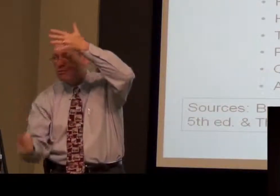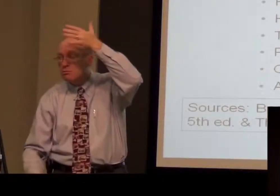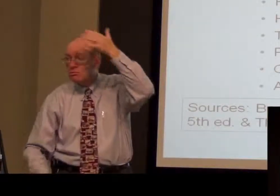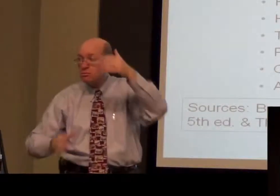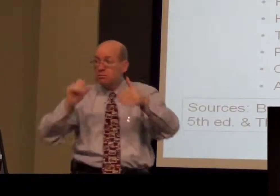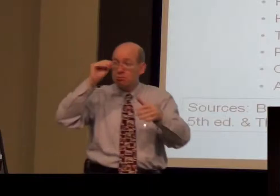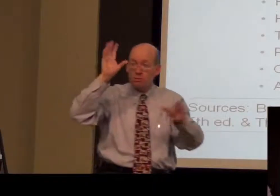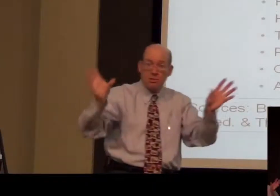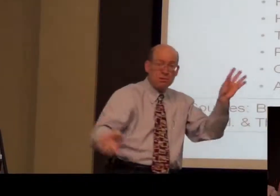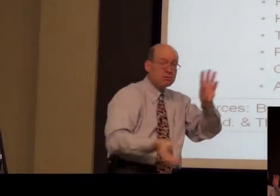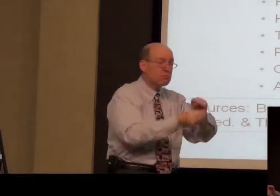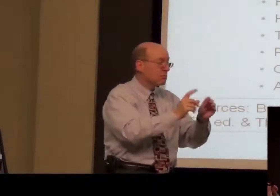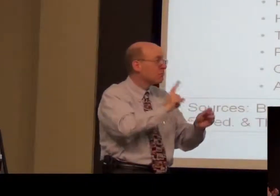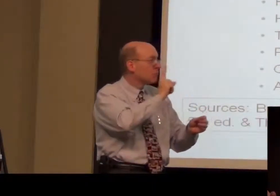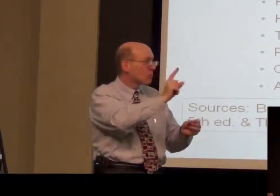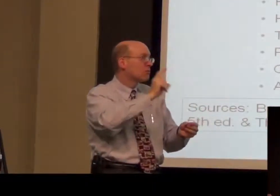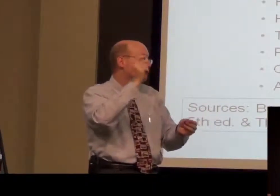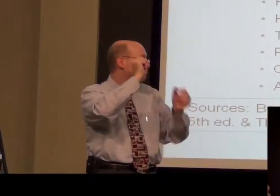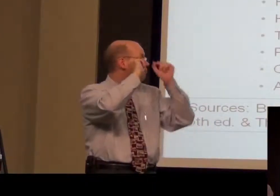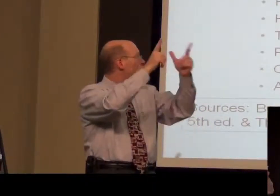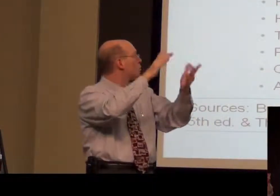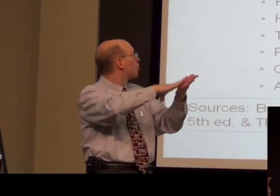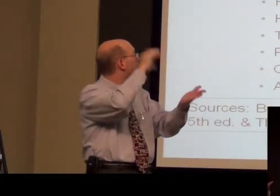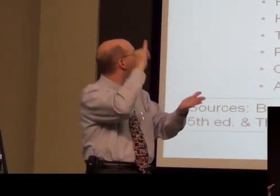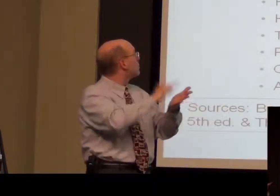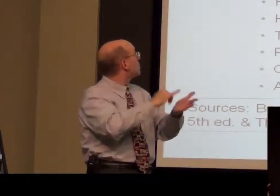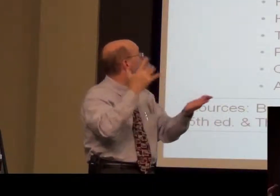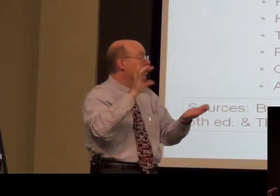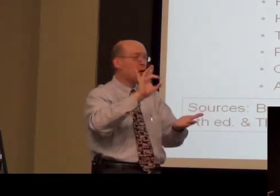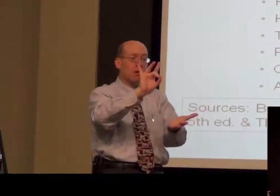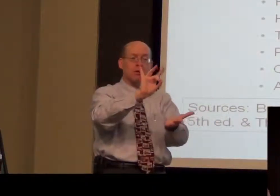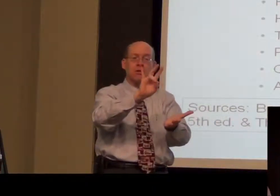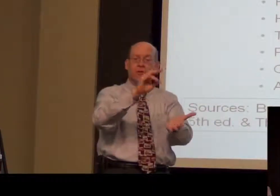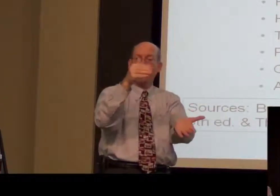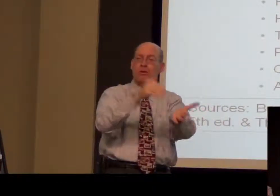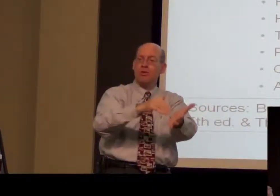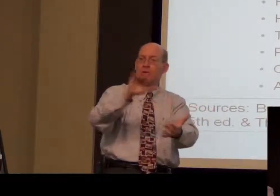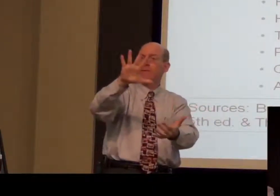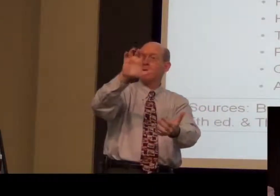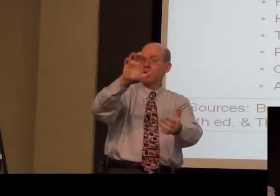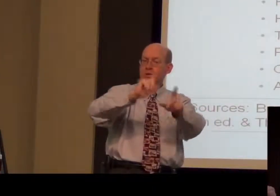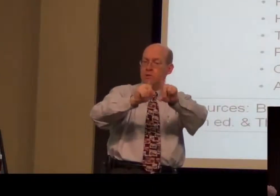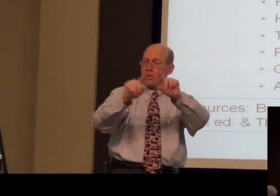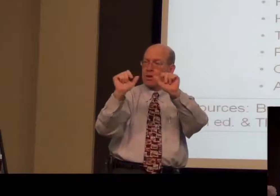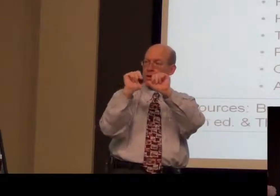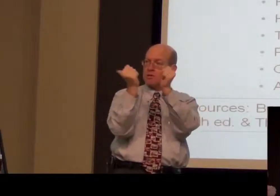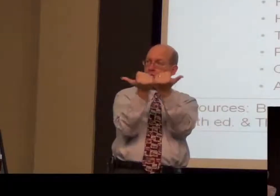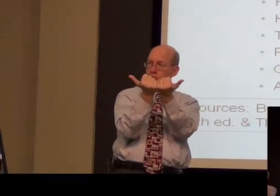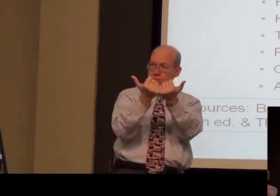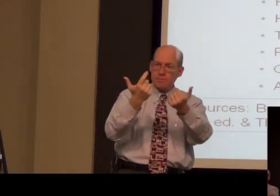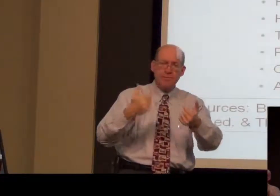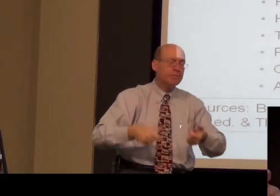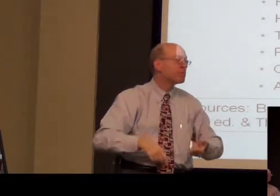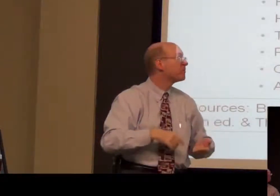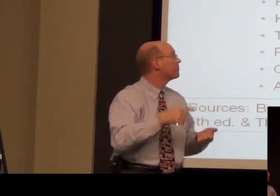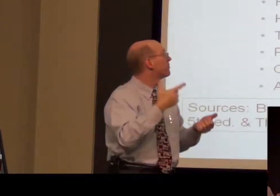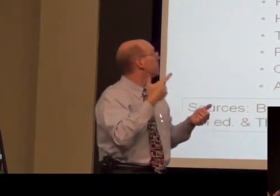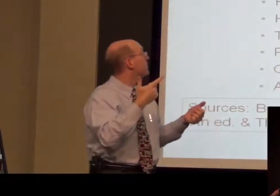districts. All of those organizations are using tax-exempt bonds, and I was